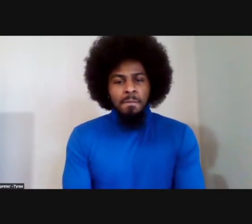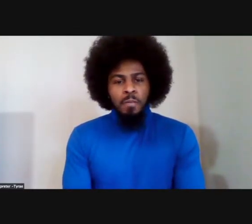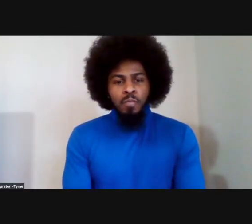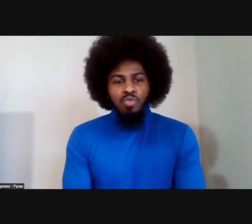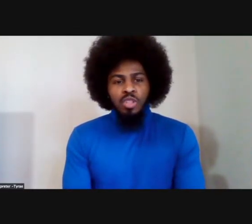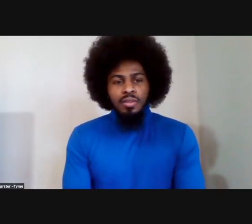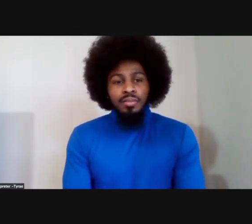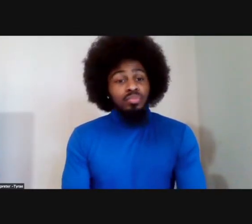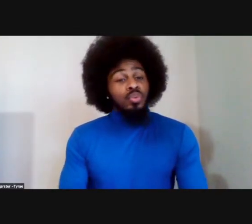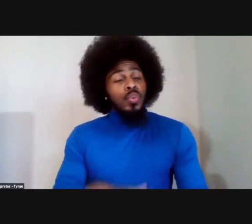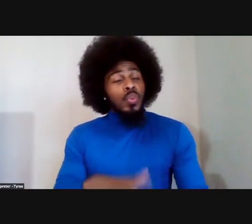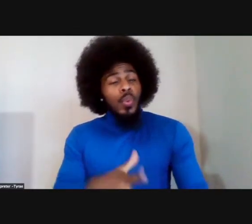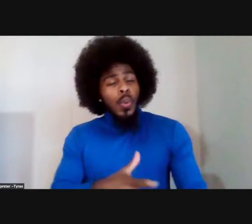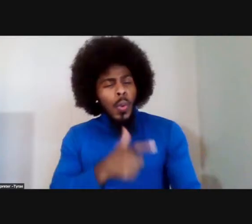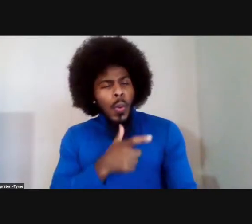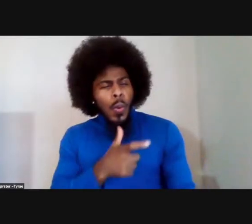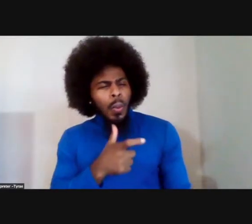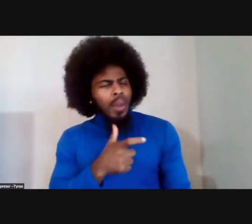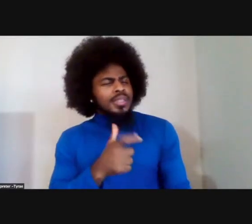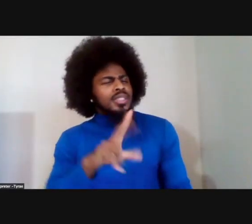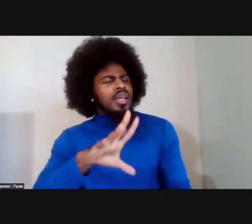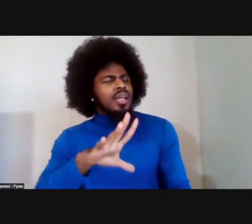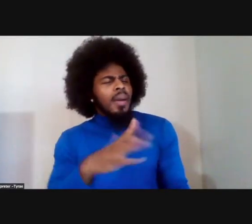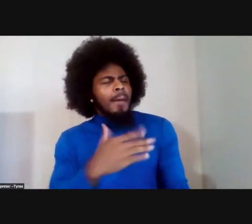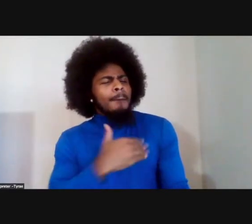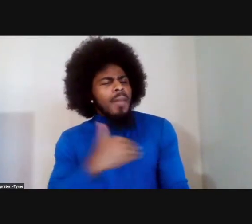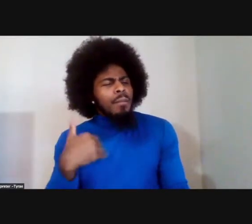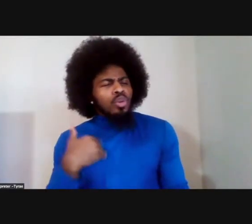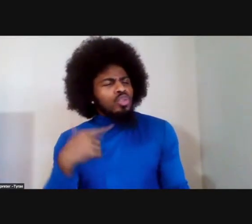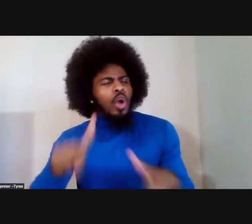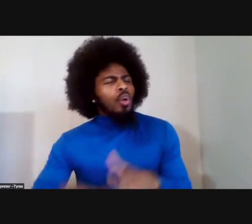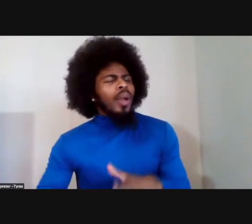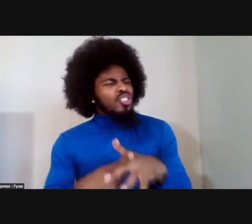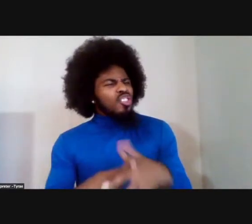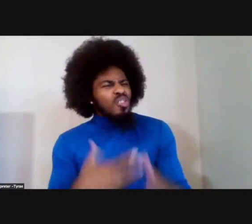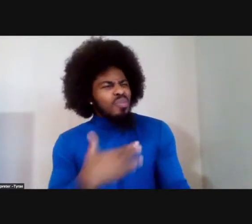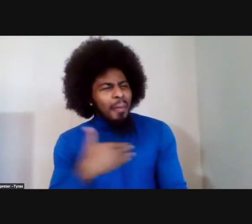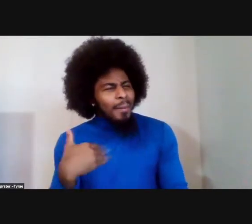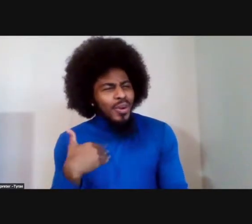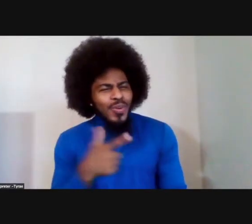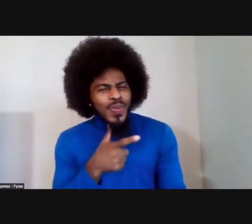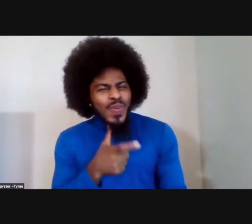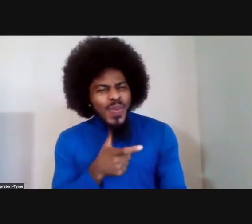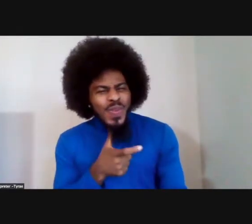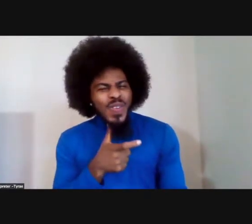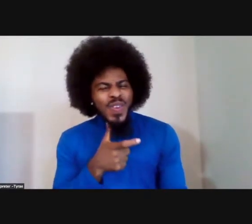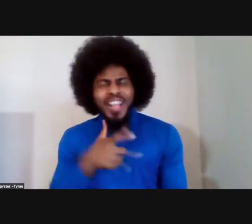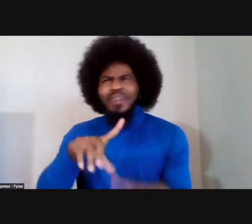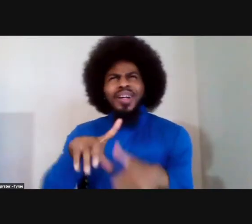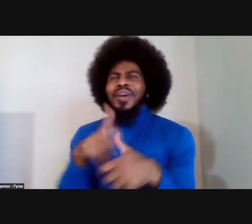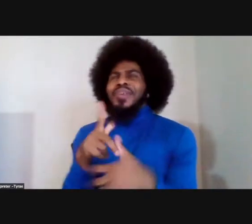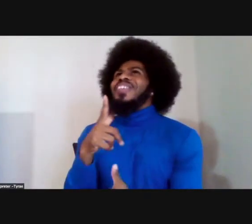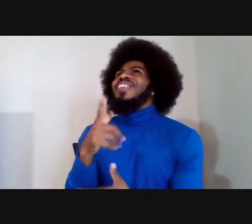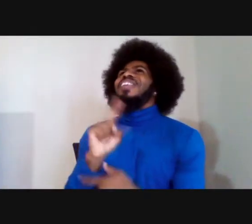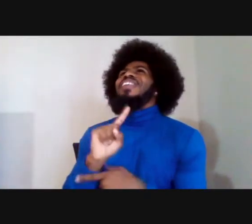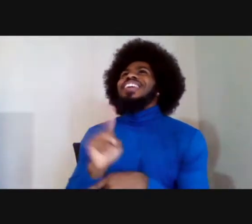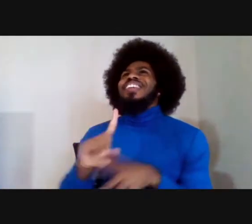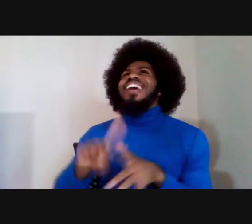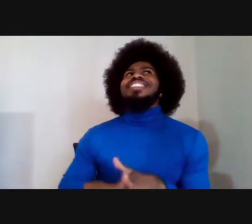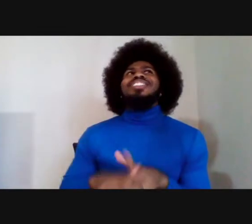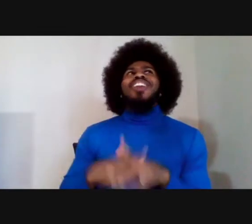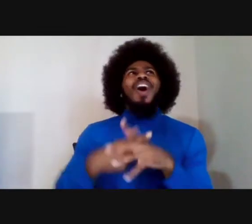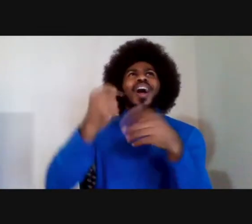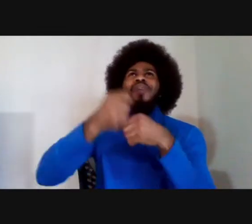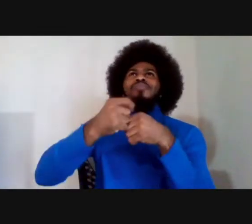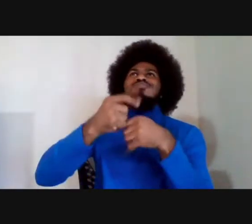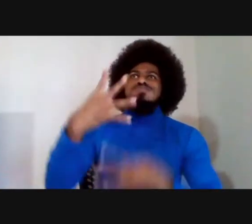You want me to say the list? Which generation? There's like six generations. First. OGs. First